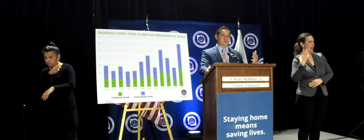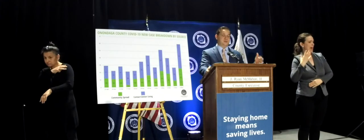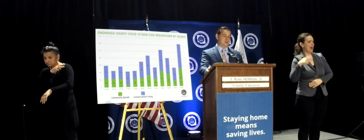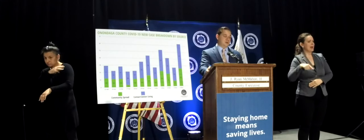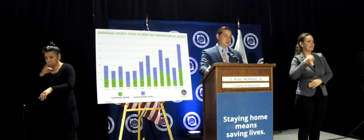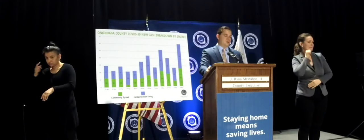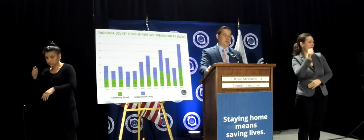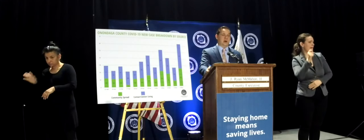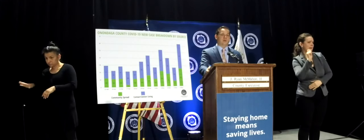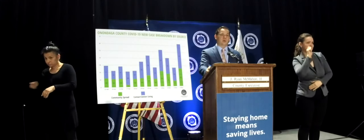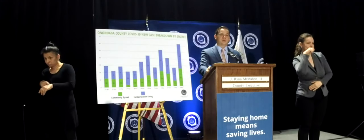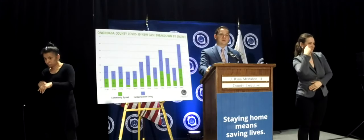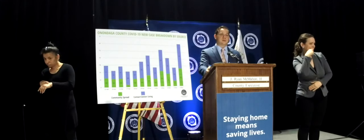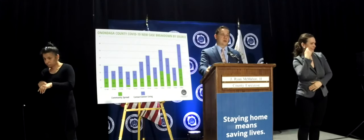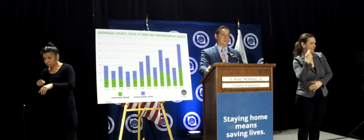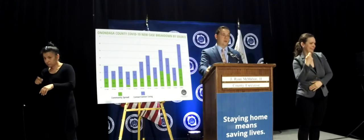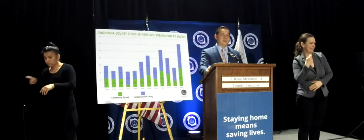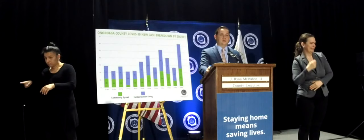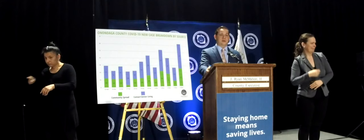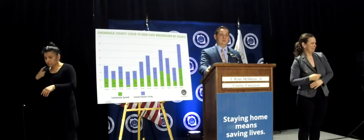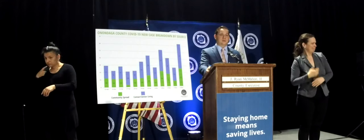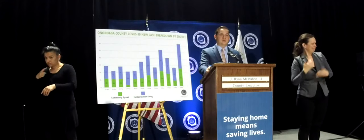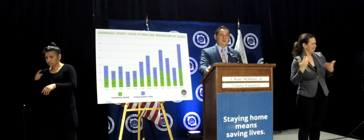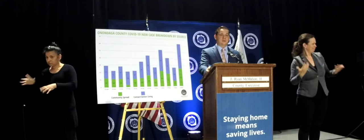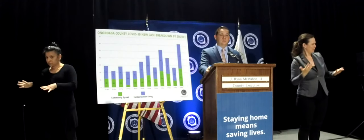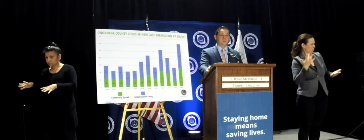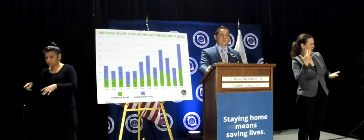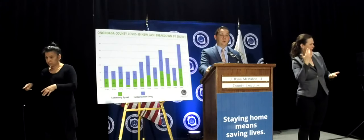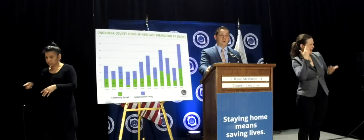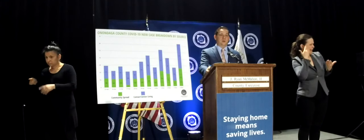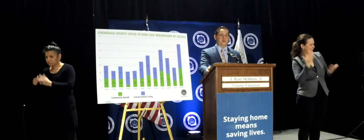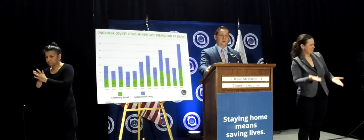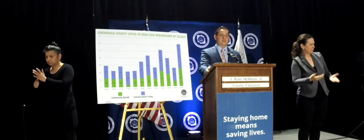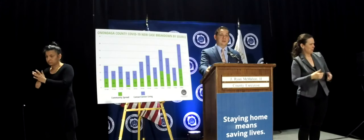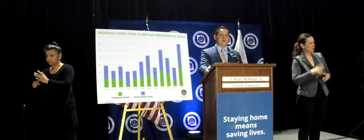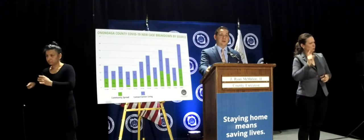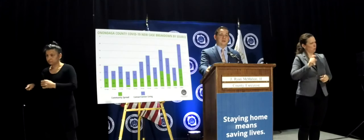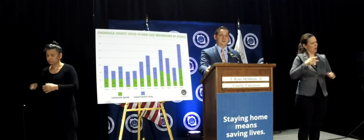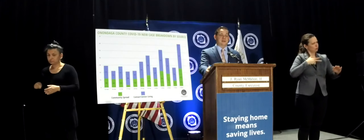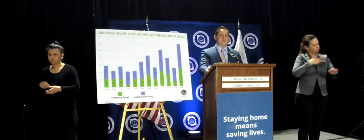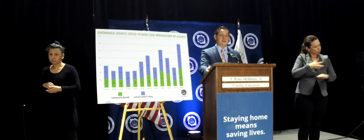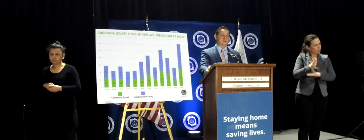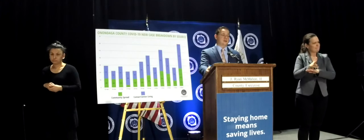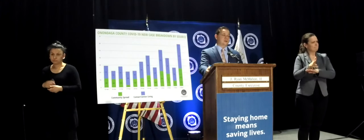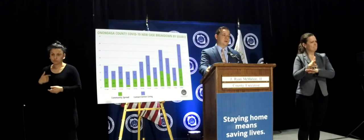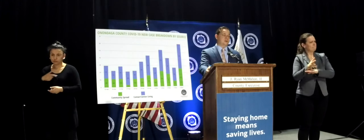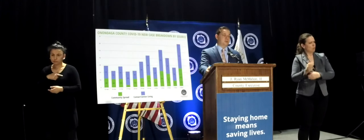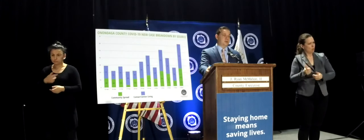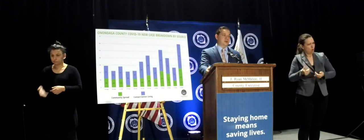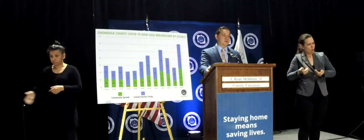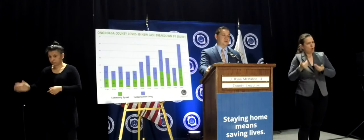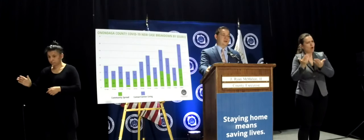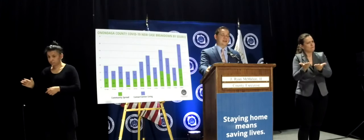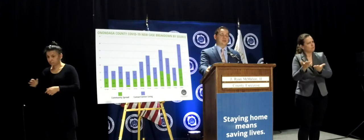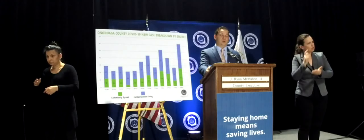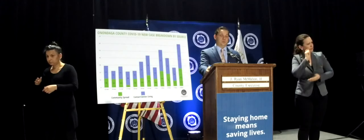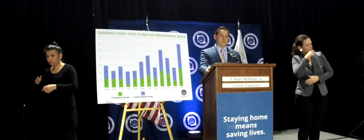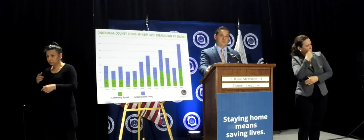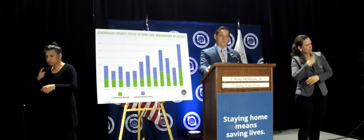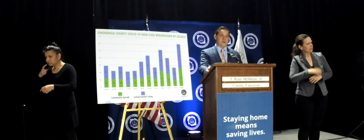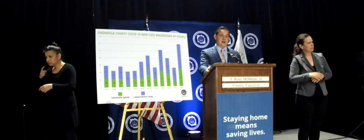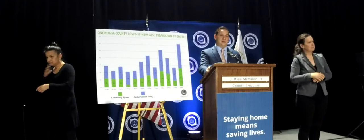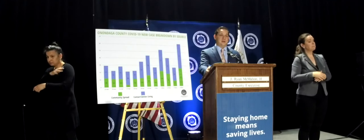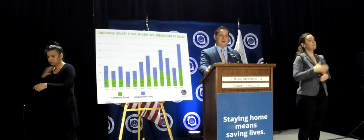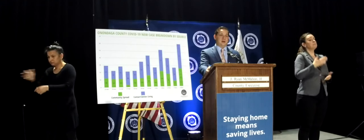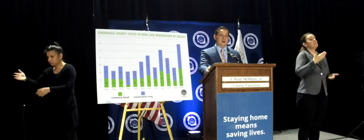these communities for whatever reason. So we need to go into the neighborhoods and get Caucasians tested. There could be certain age